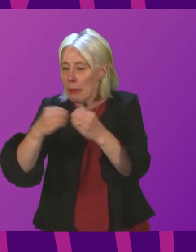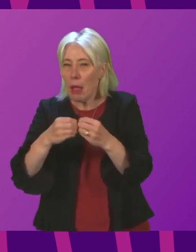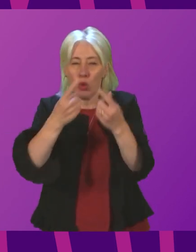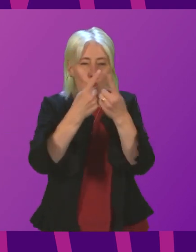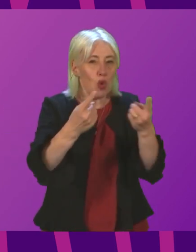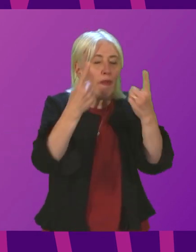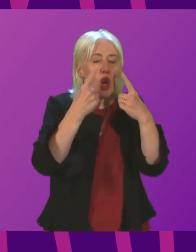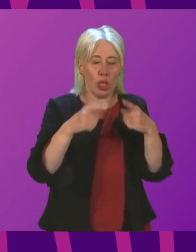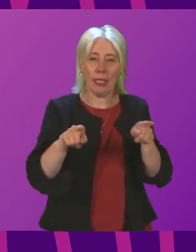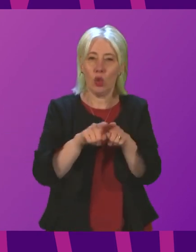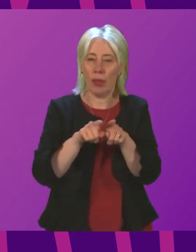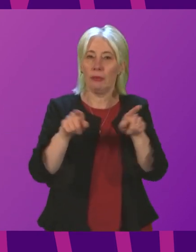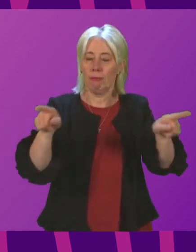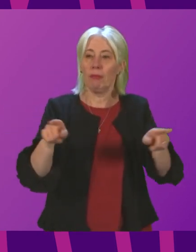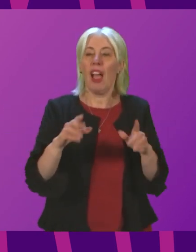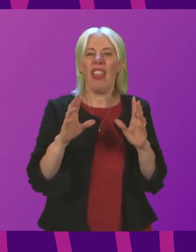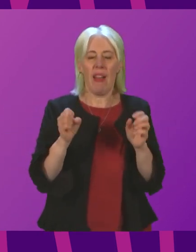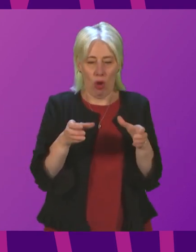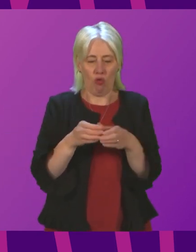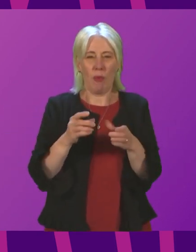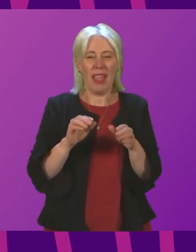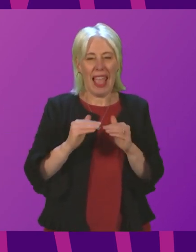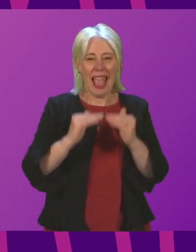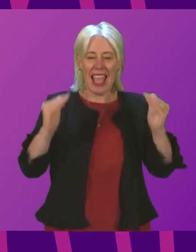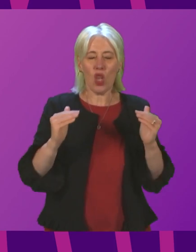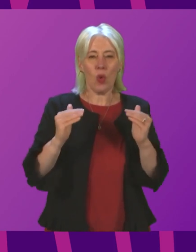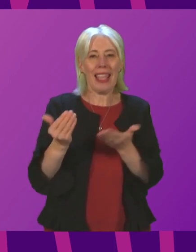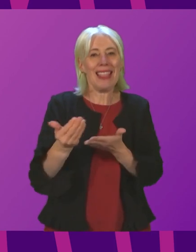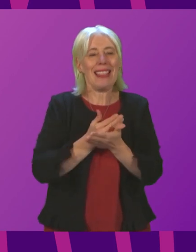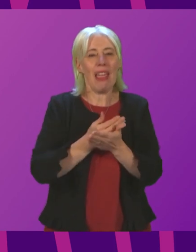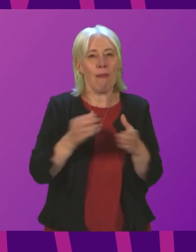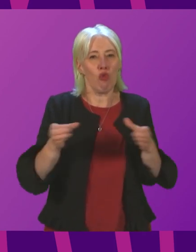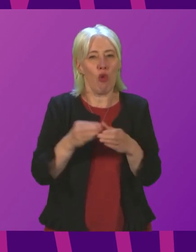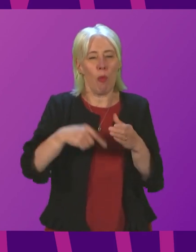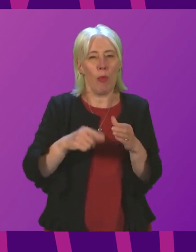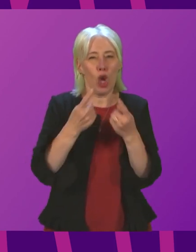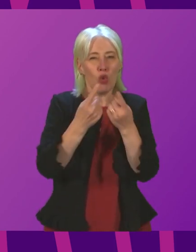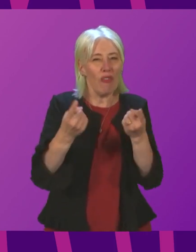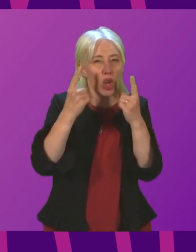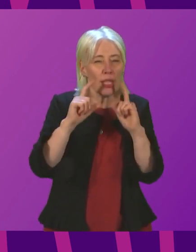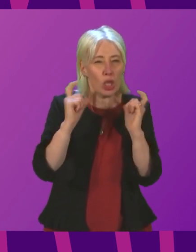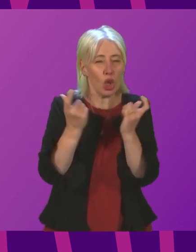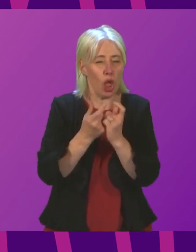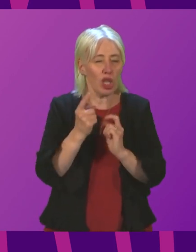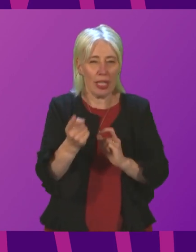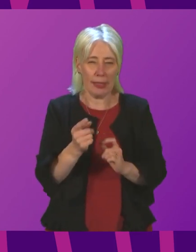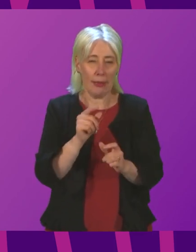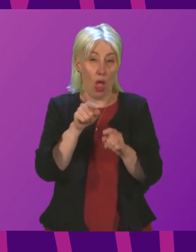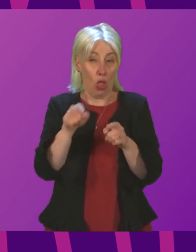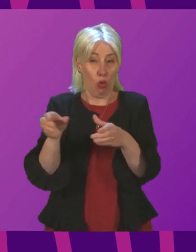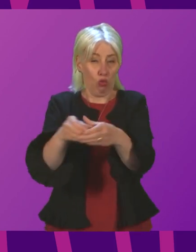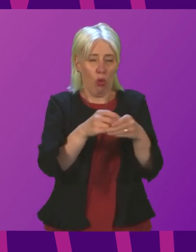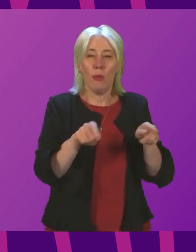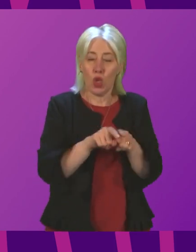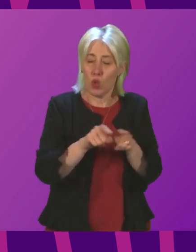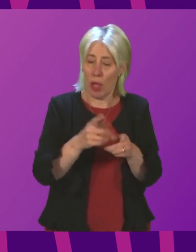members of the equally safe group in colleges and universities core leadership group, which includes University of Scotland, NUS Scotland